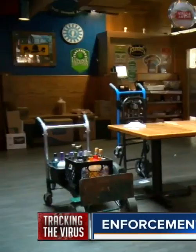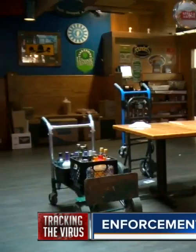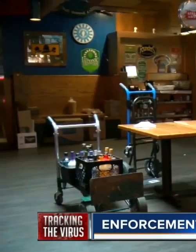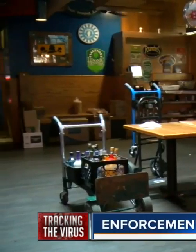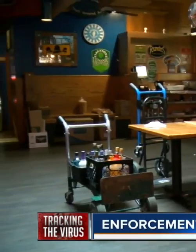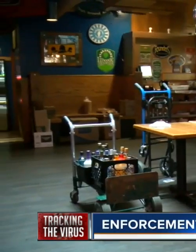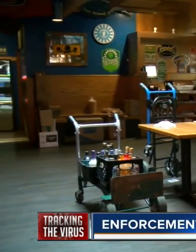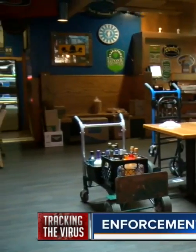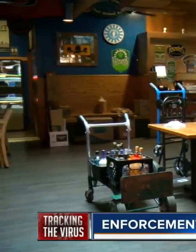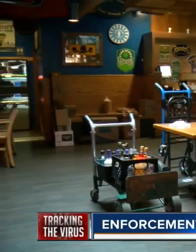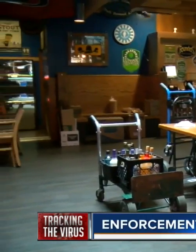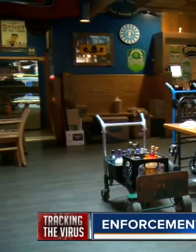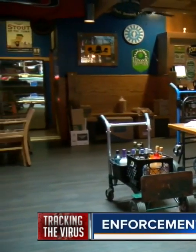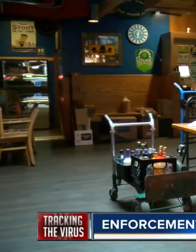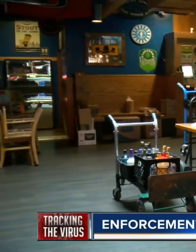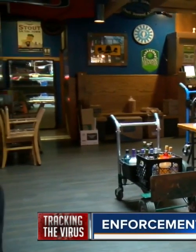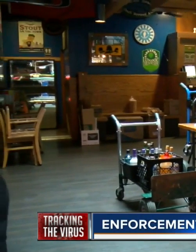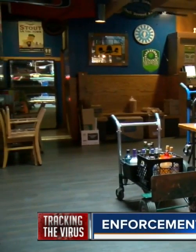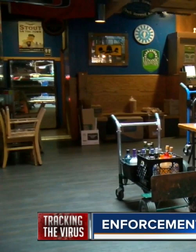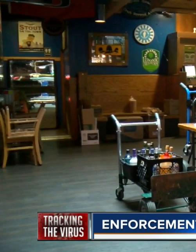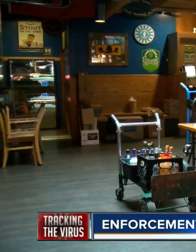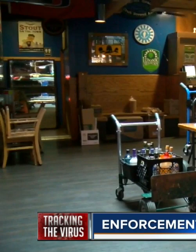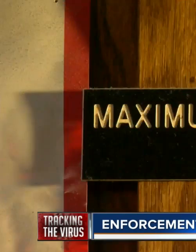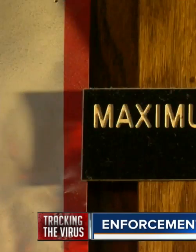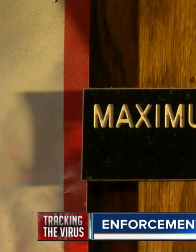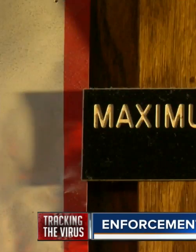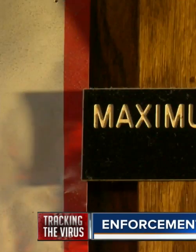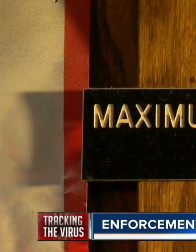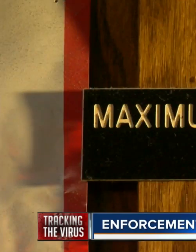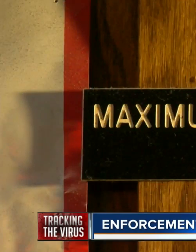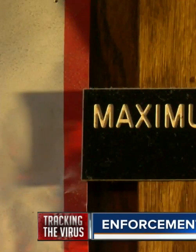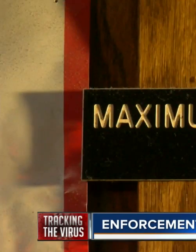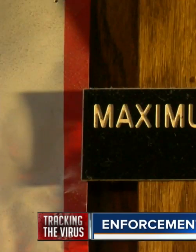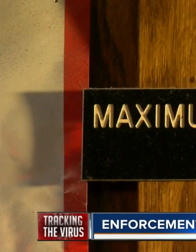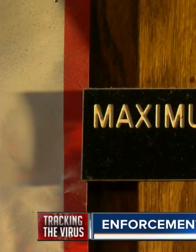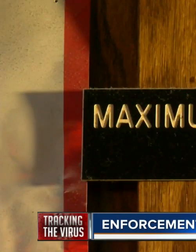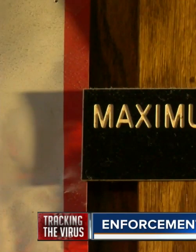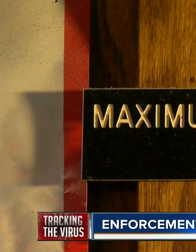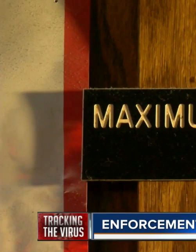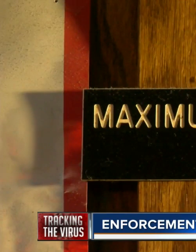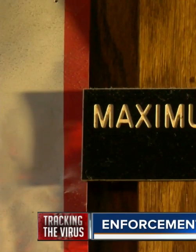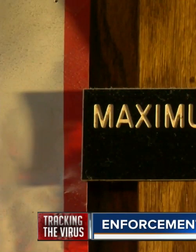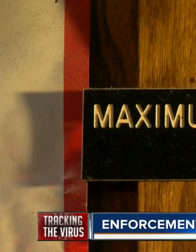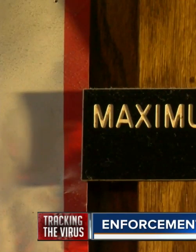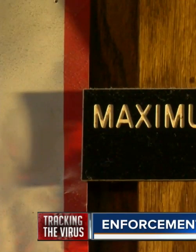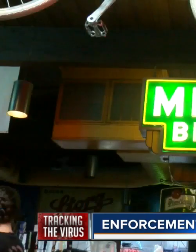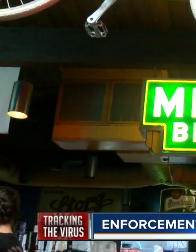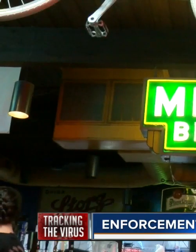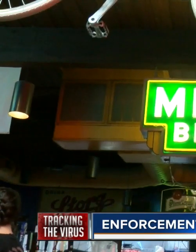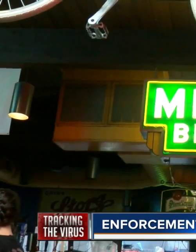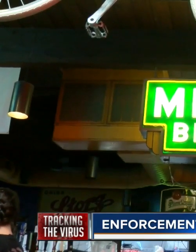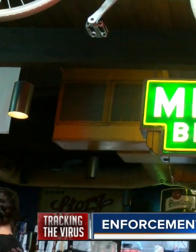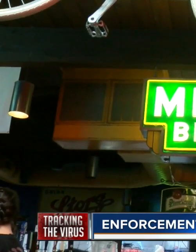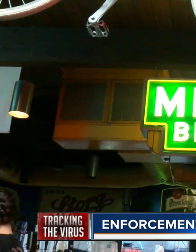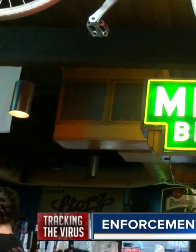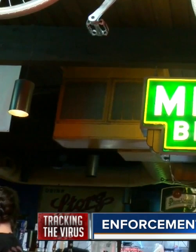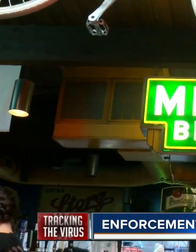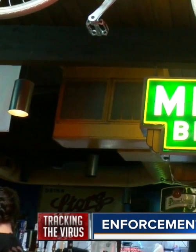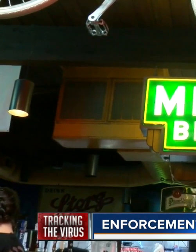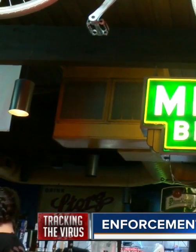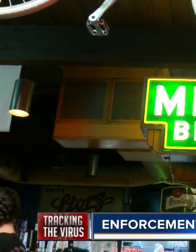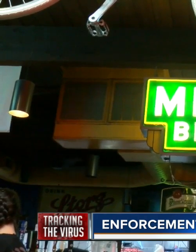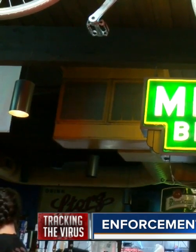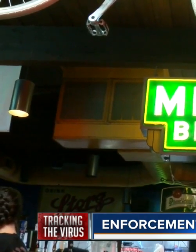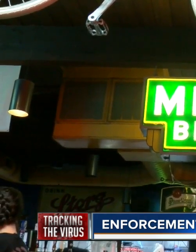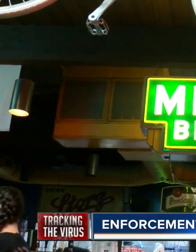talking to people. Those new guidelines include restaurants keeping less than 50% capacity and all employees en masse. Police can write